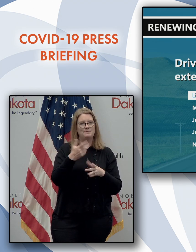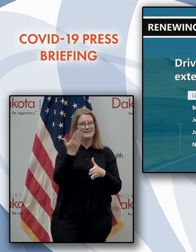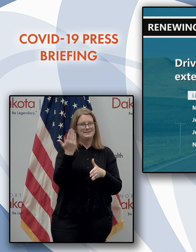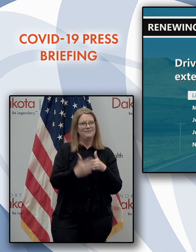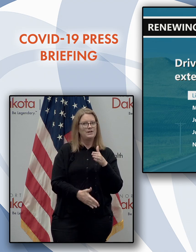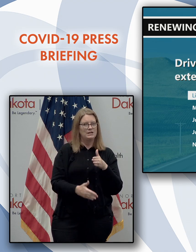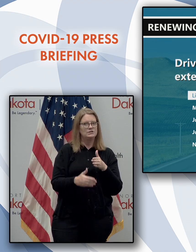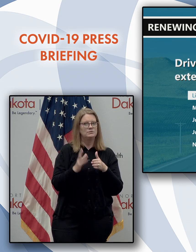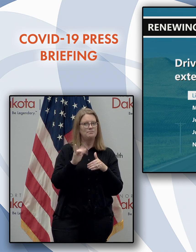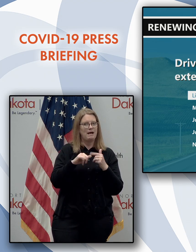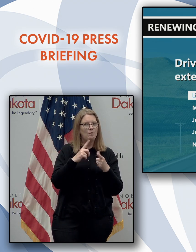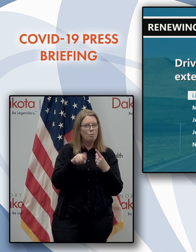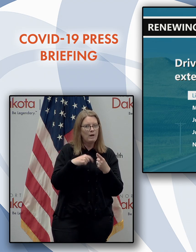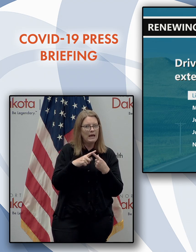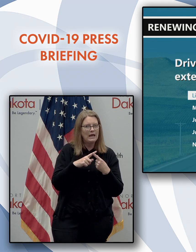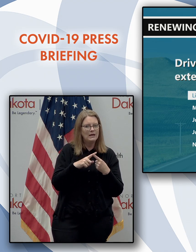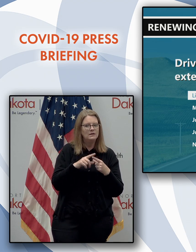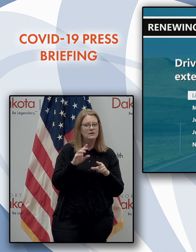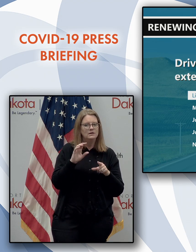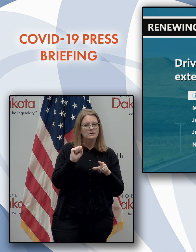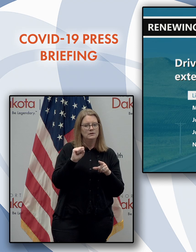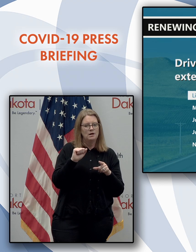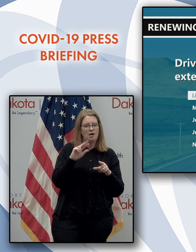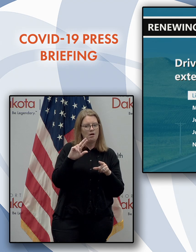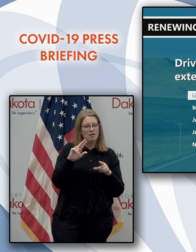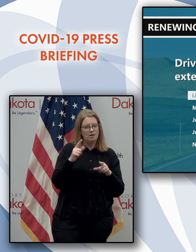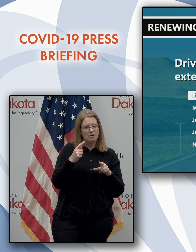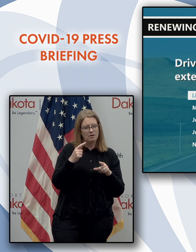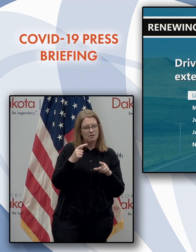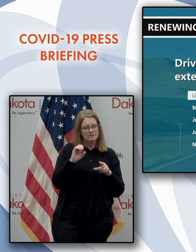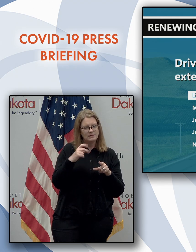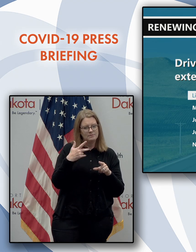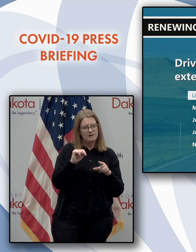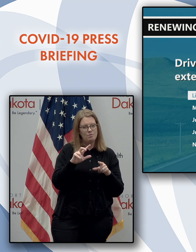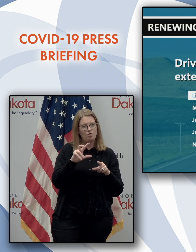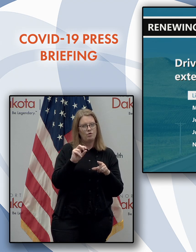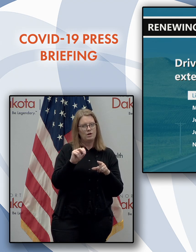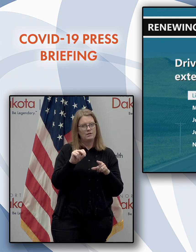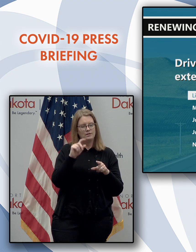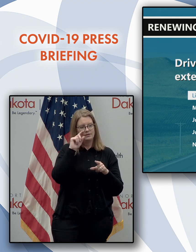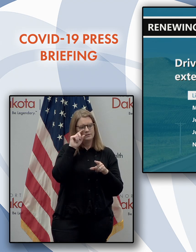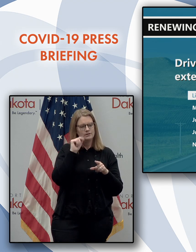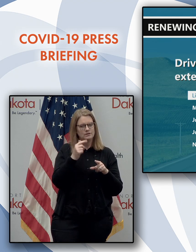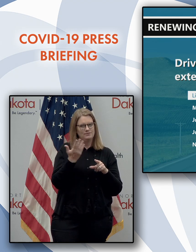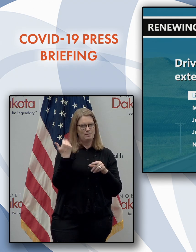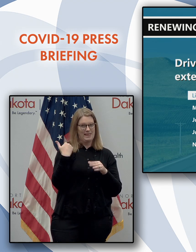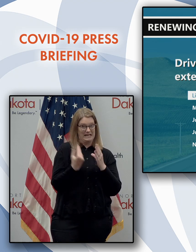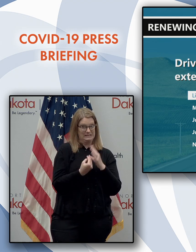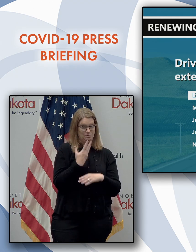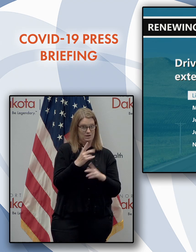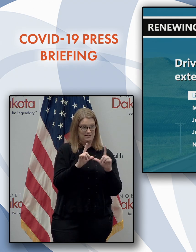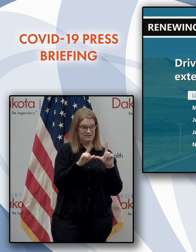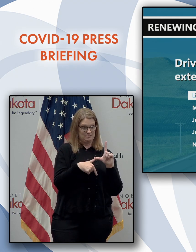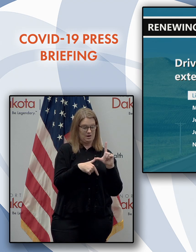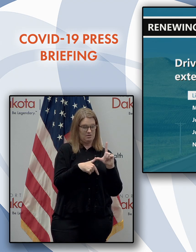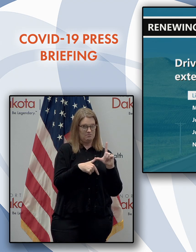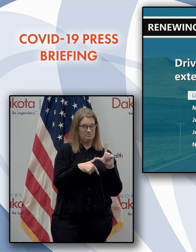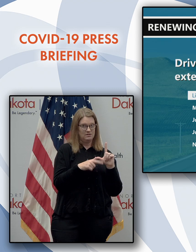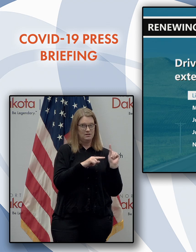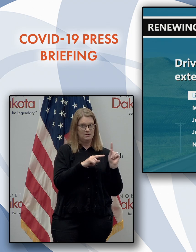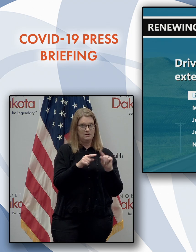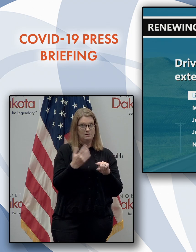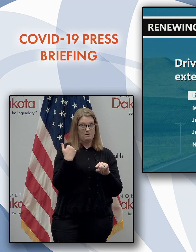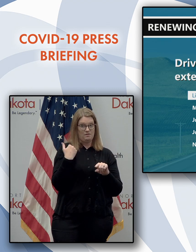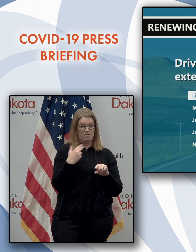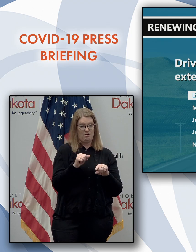30th. So if you were one of those last spring whose license expired. You had until